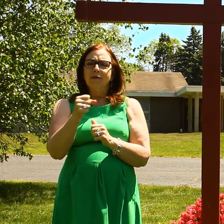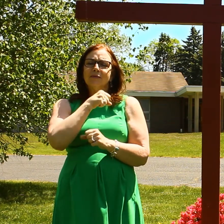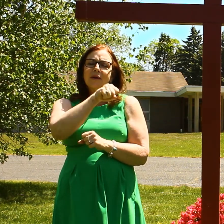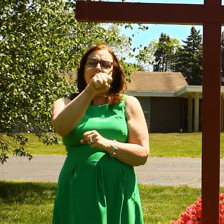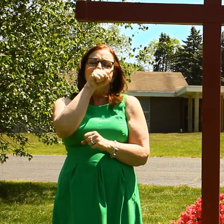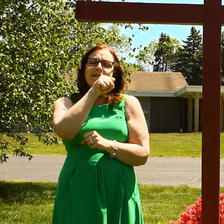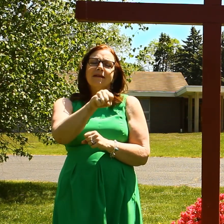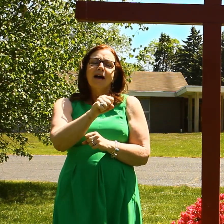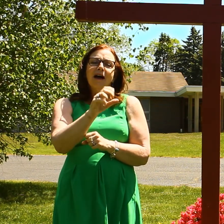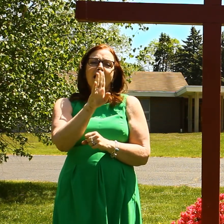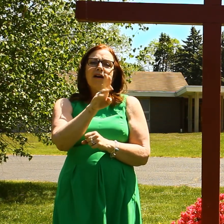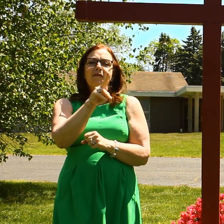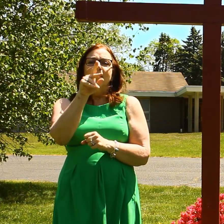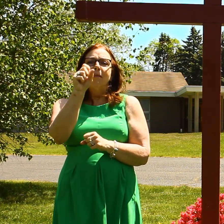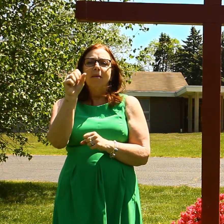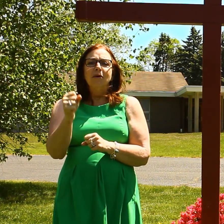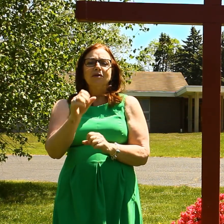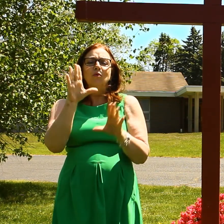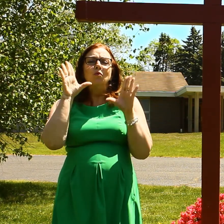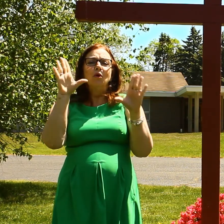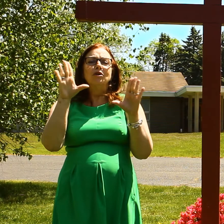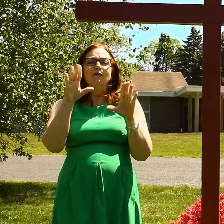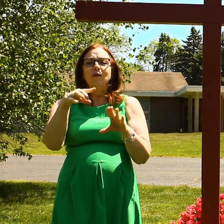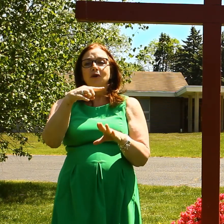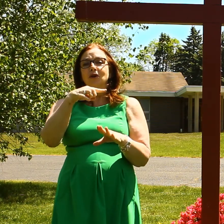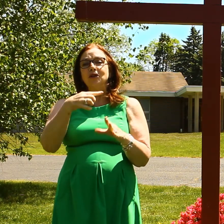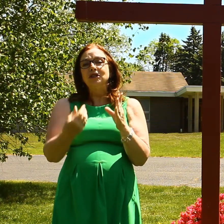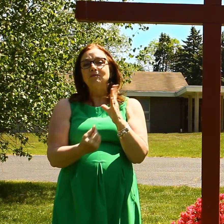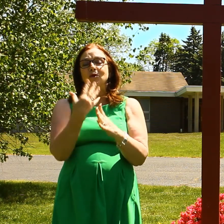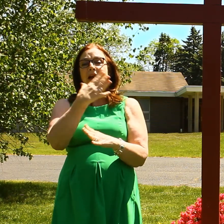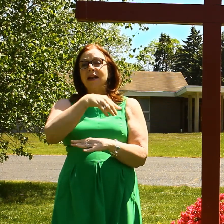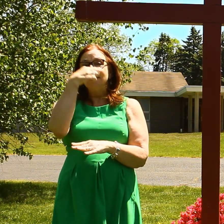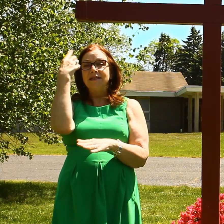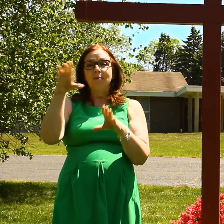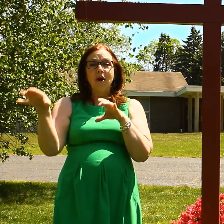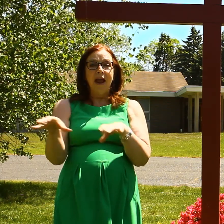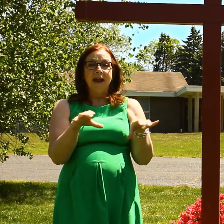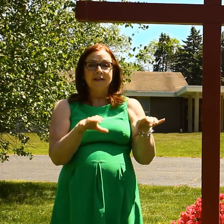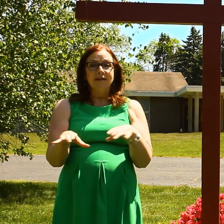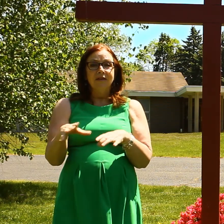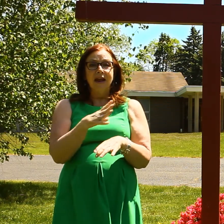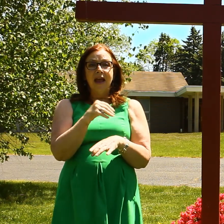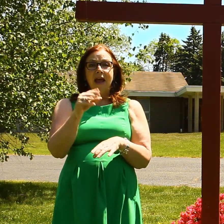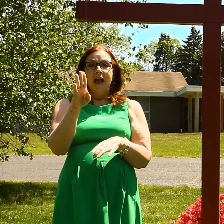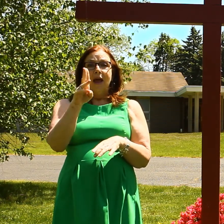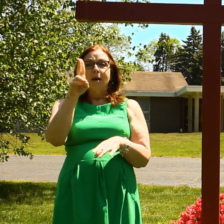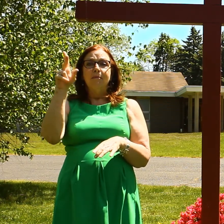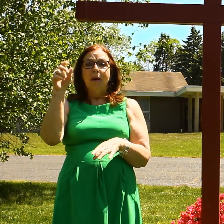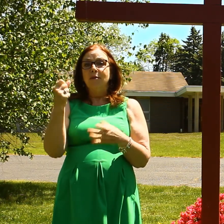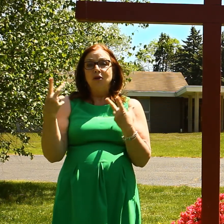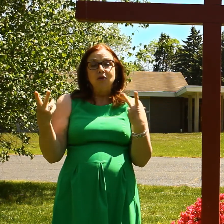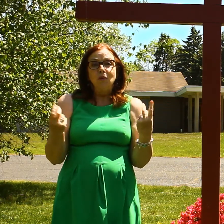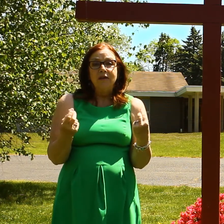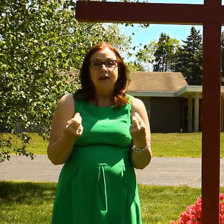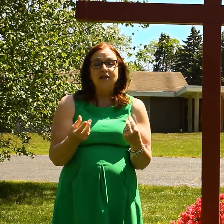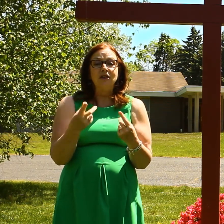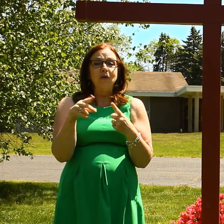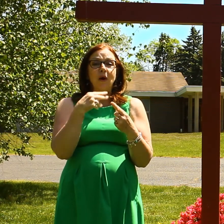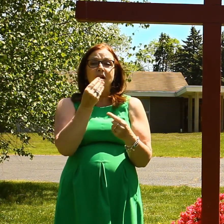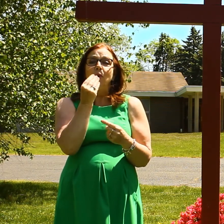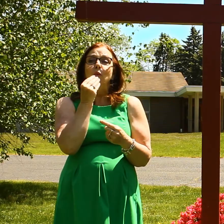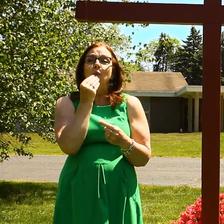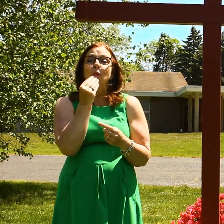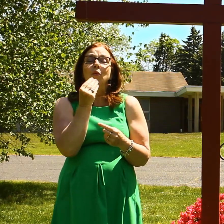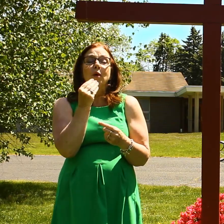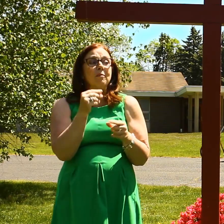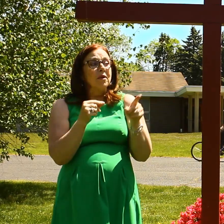a wonderful spring and summer activity. And what do bubbles do? When you blow them